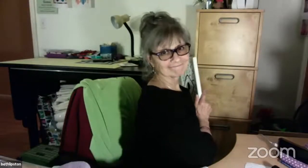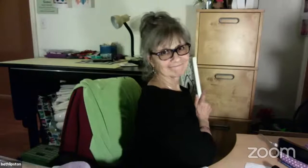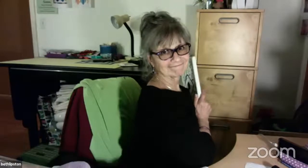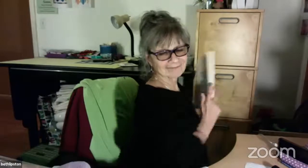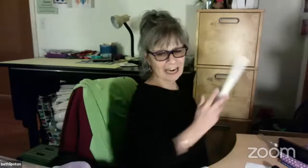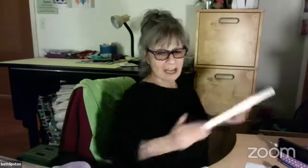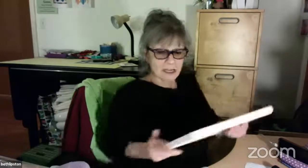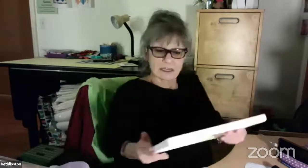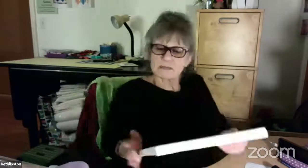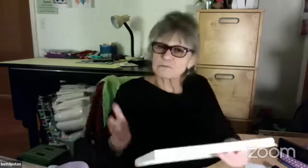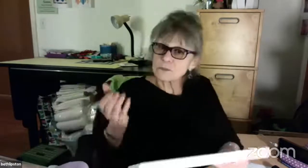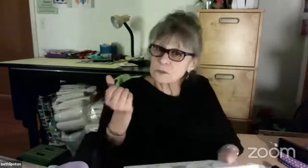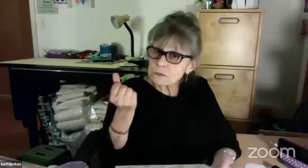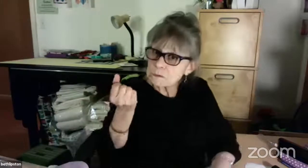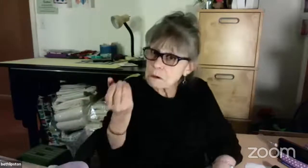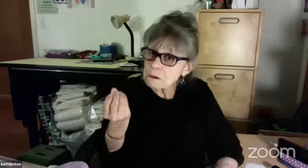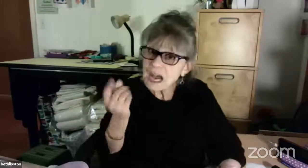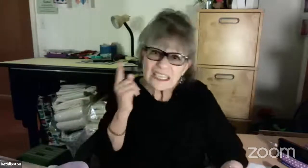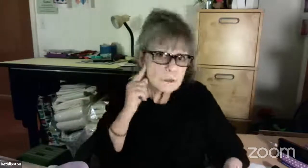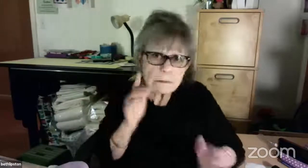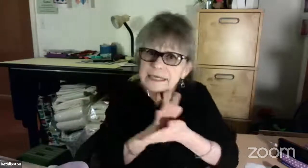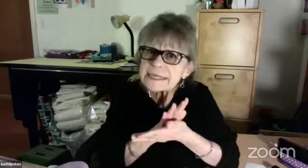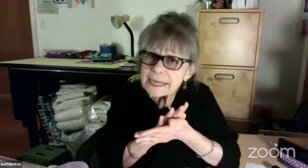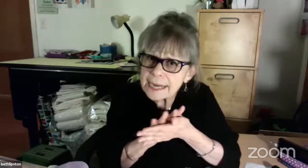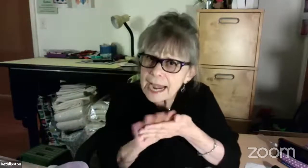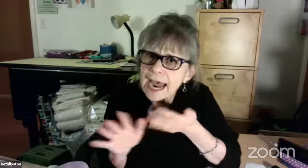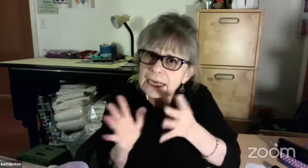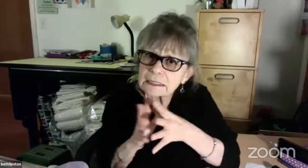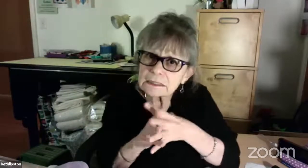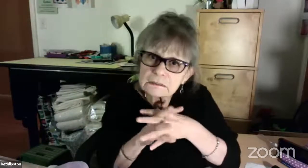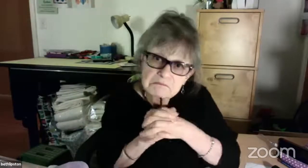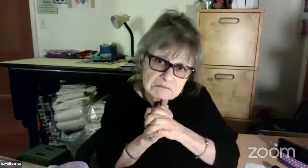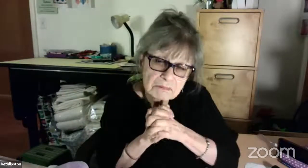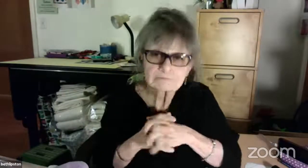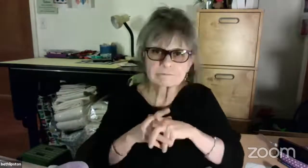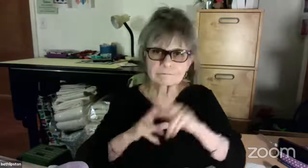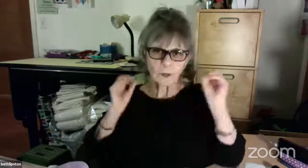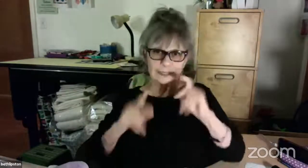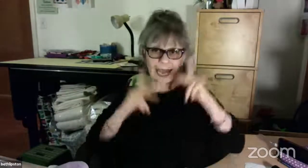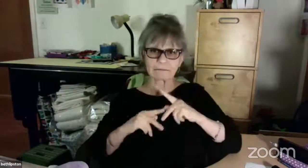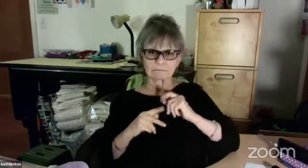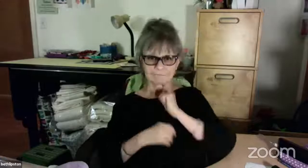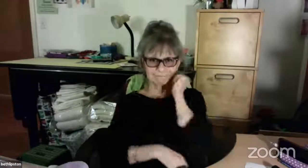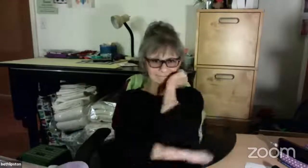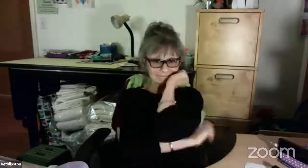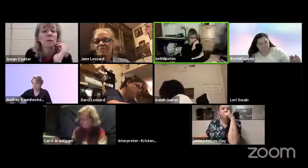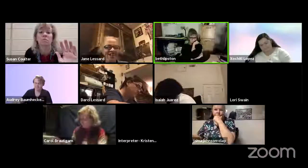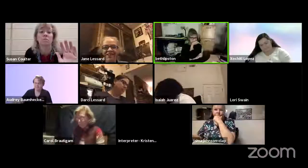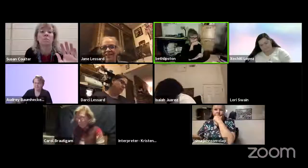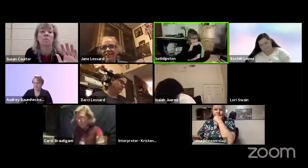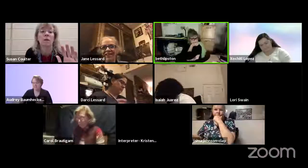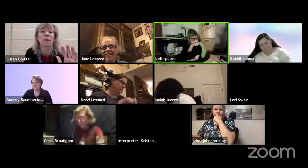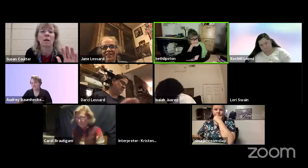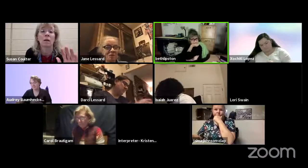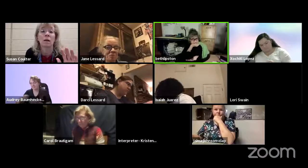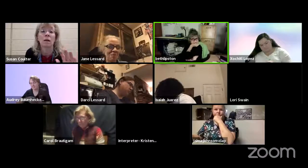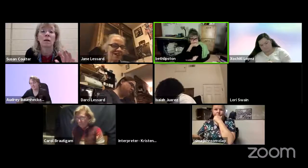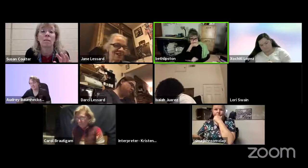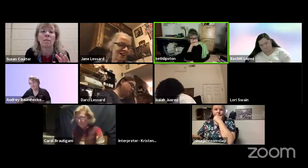it. yeah. But it would be really nice to take pictures and donate that picture to DHHSC.